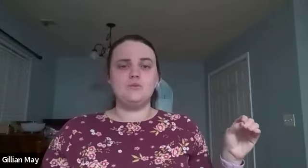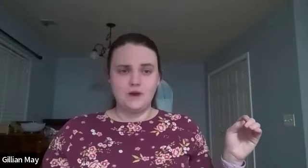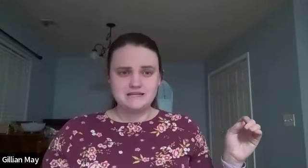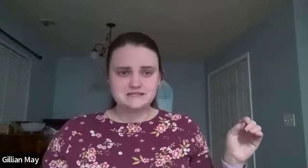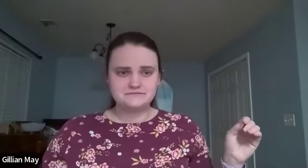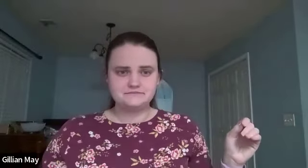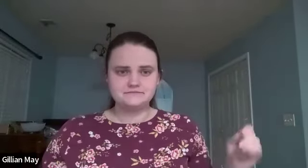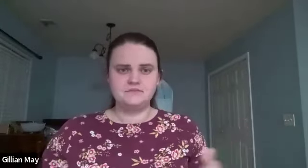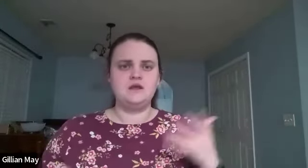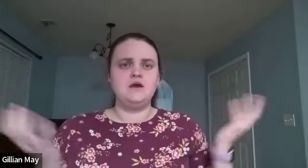what,